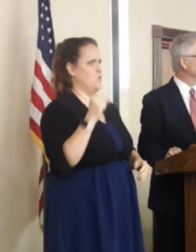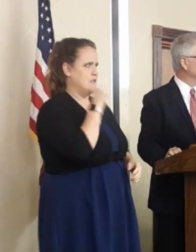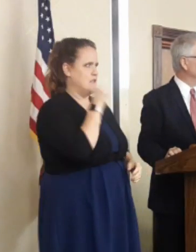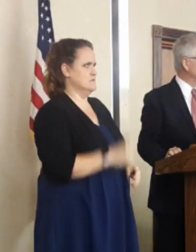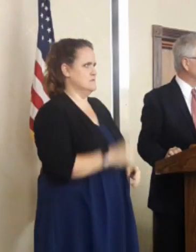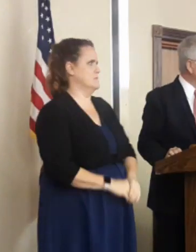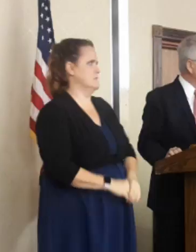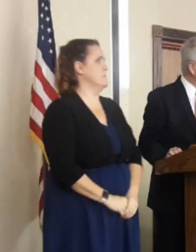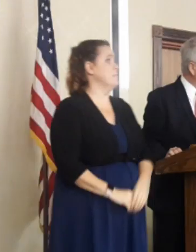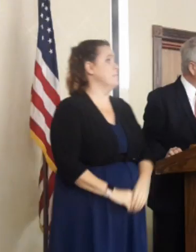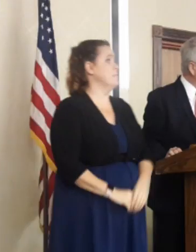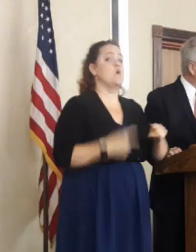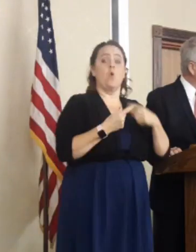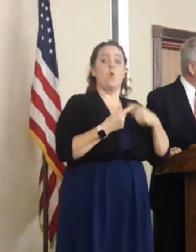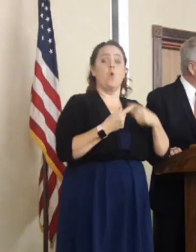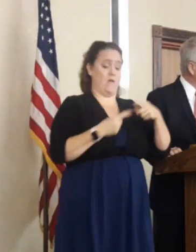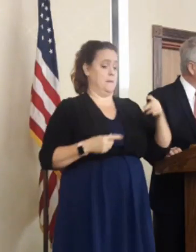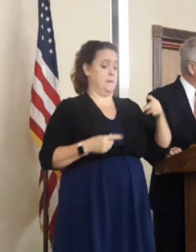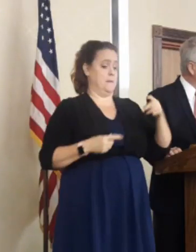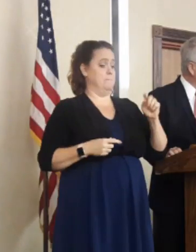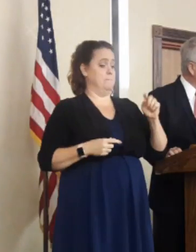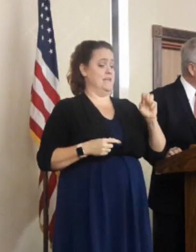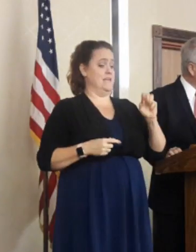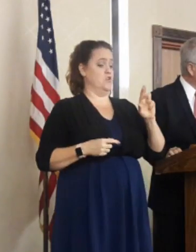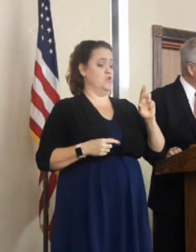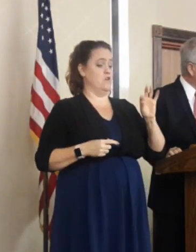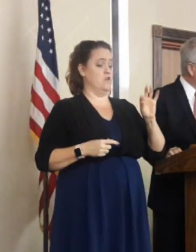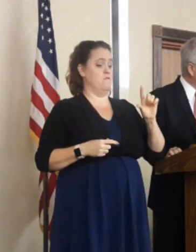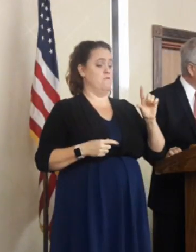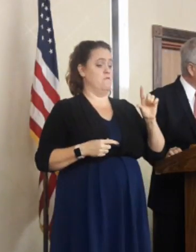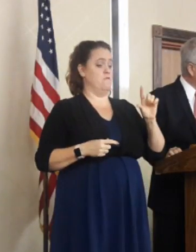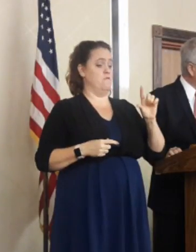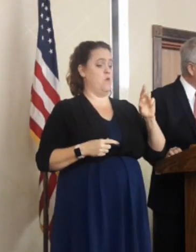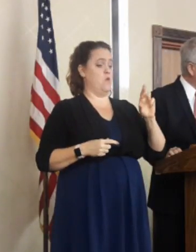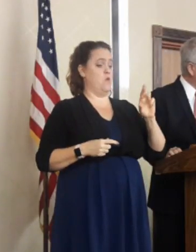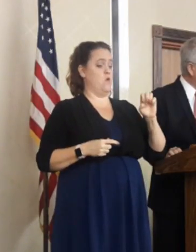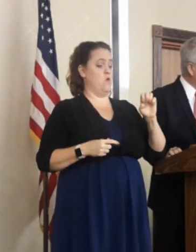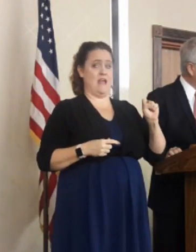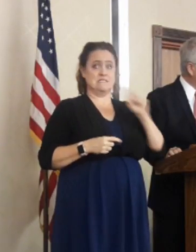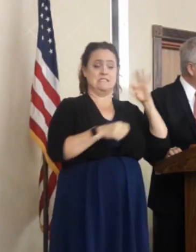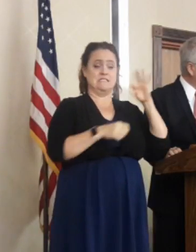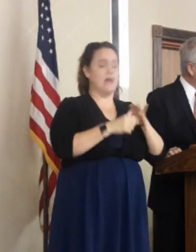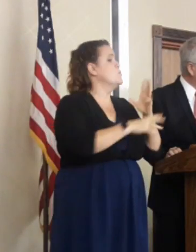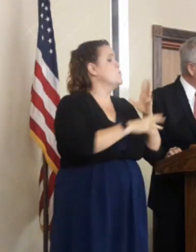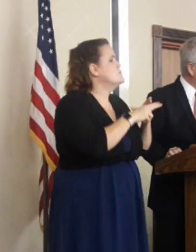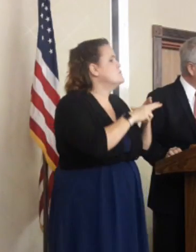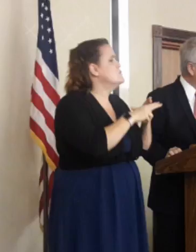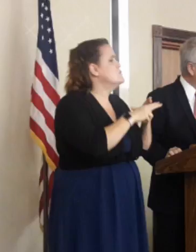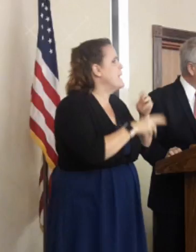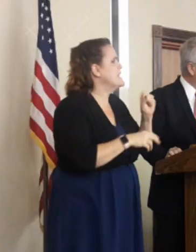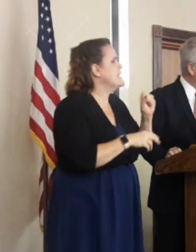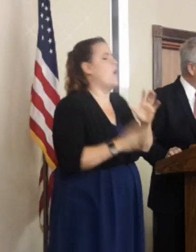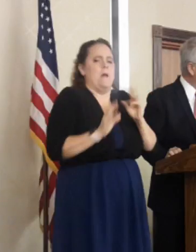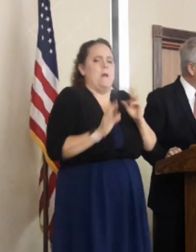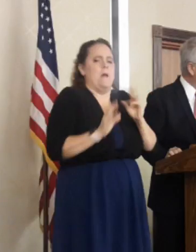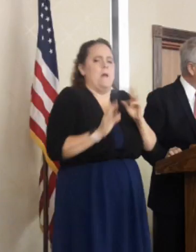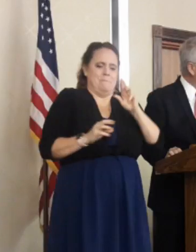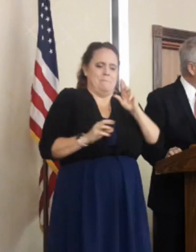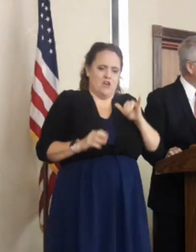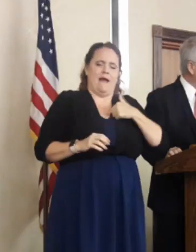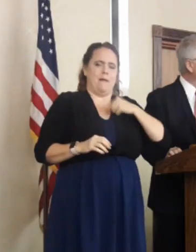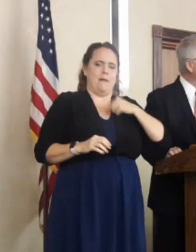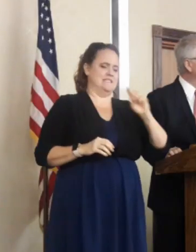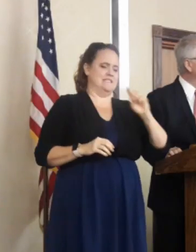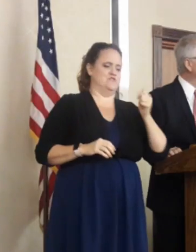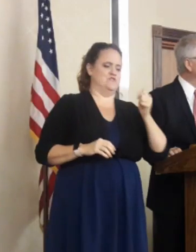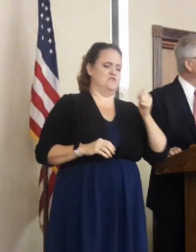When Peter Flores is elected, there'll be some historic. Name and seat. Oh, Marion Knowlton, Senate District 19. Sorry, I'm a